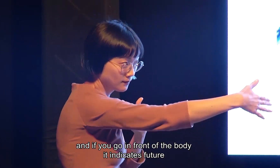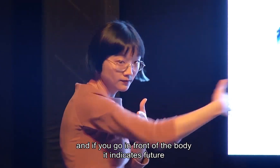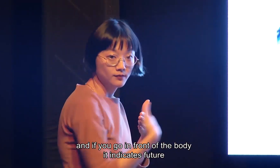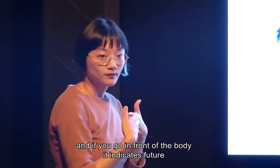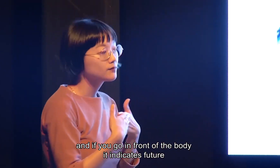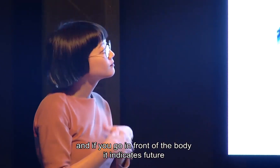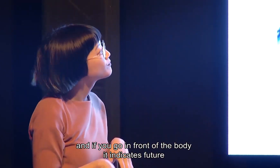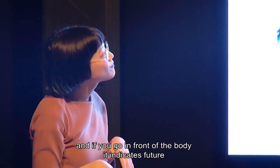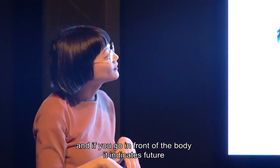it indicates future.